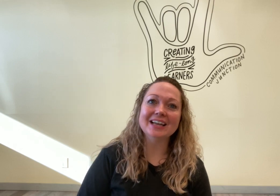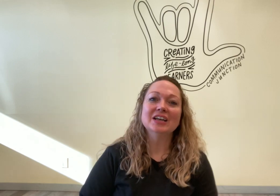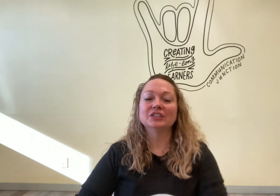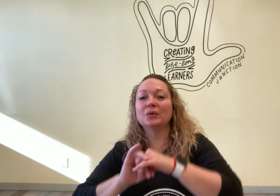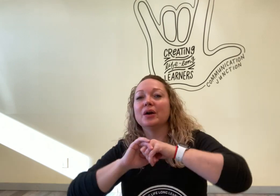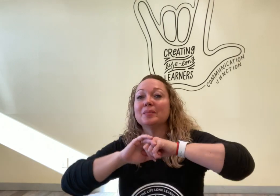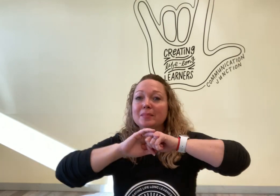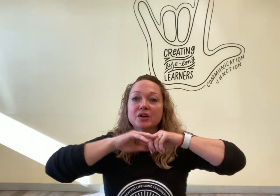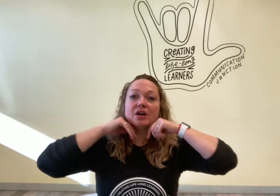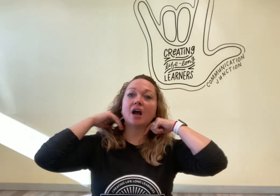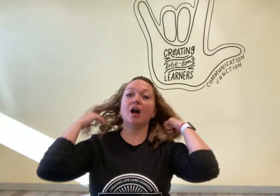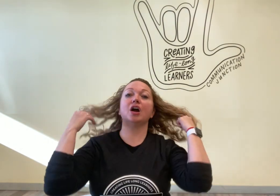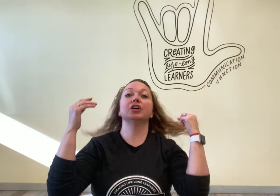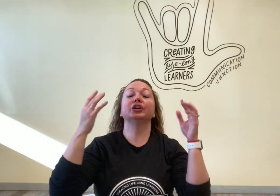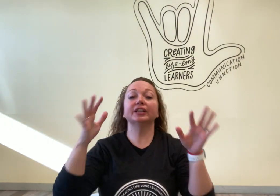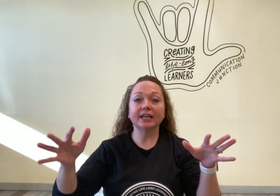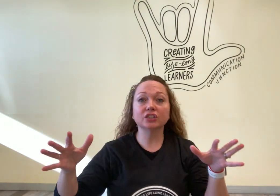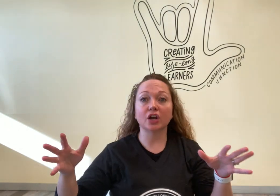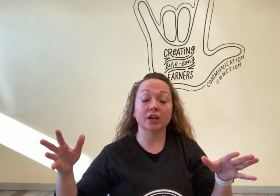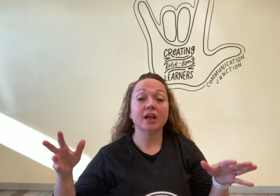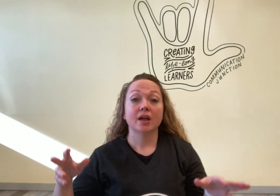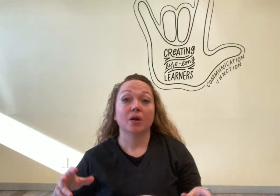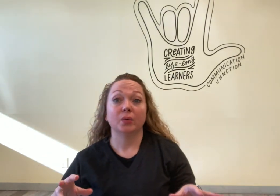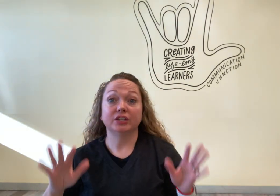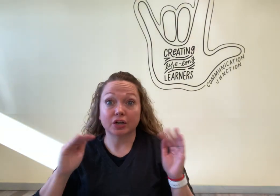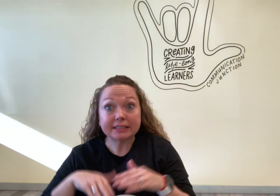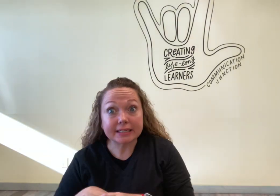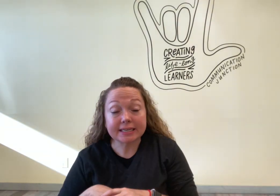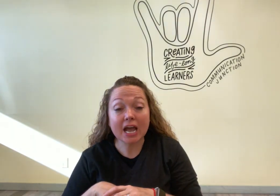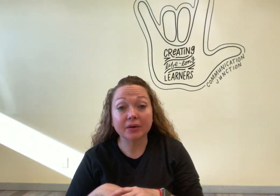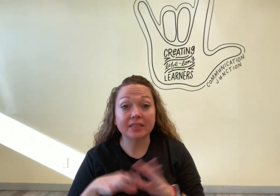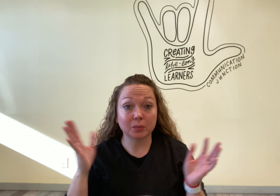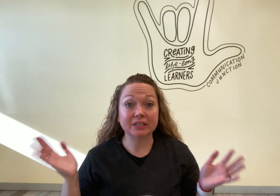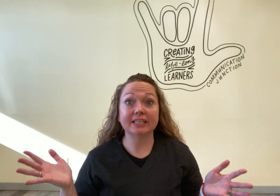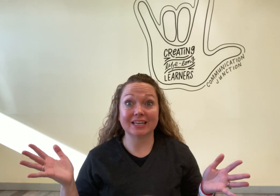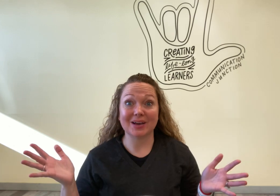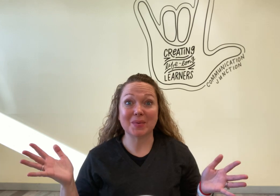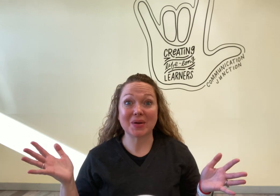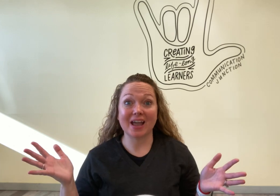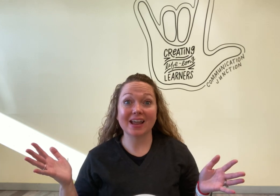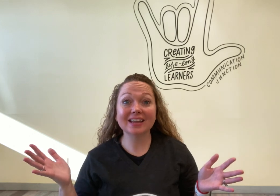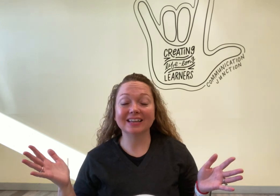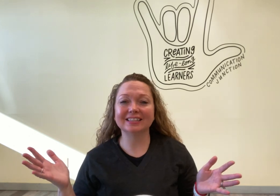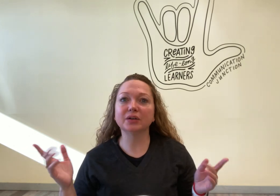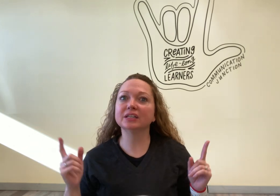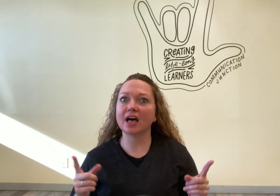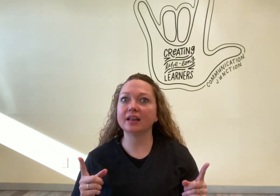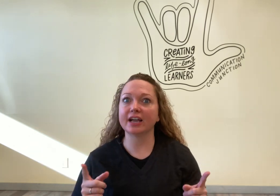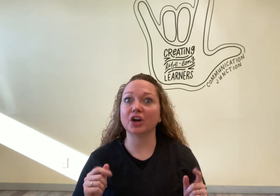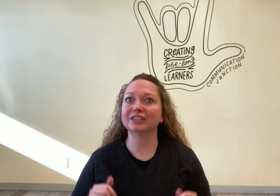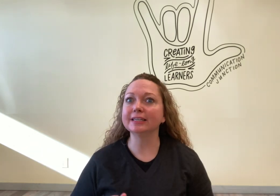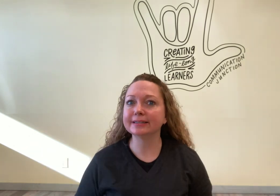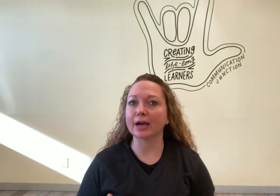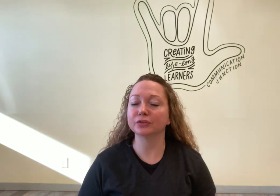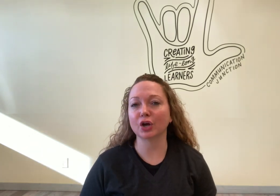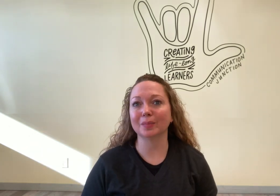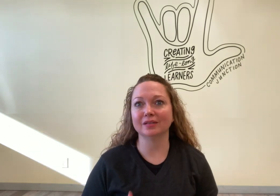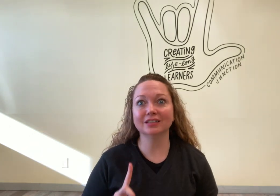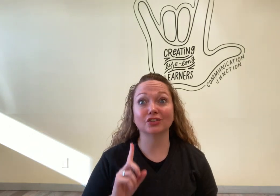So remember our goodnight song, we start sitting down and then we stand up, okay? And it sounds a lot like our sit down song, but this is our